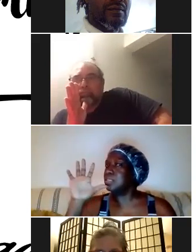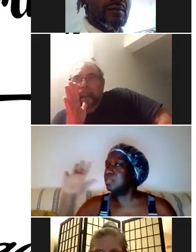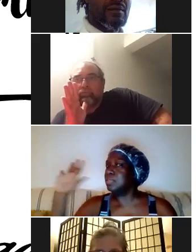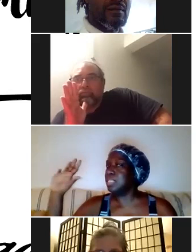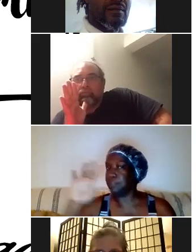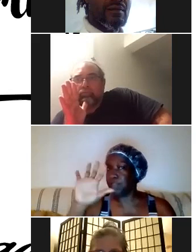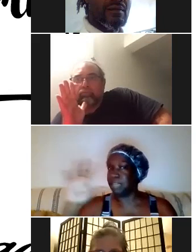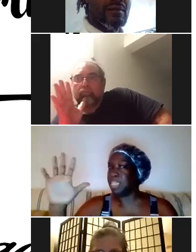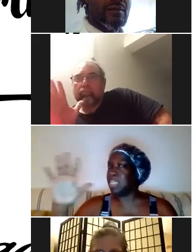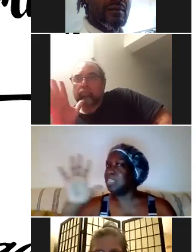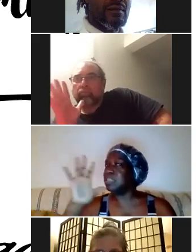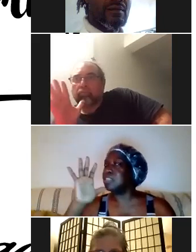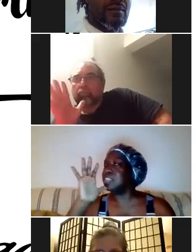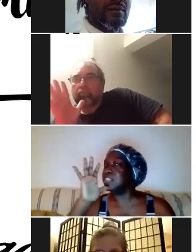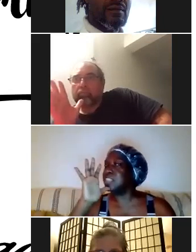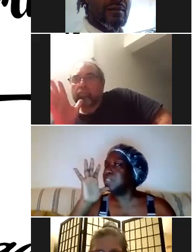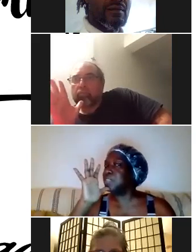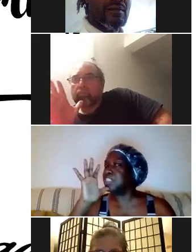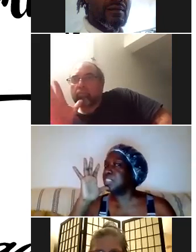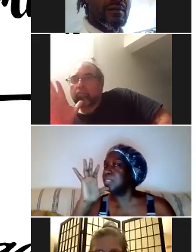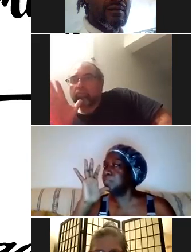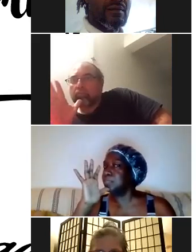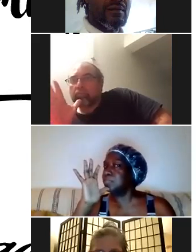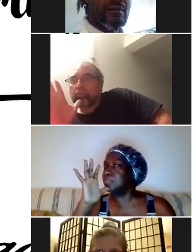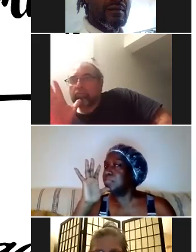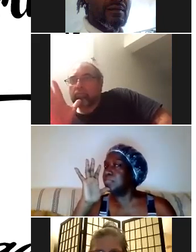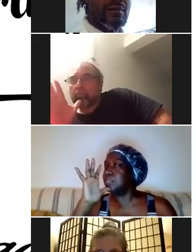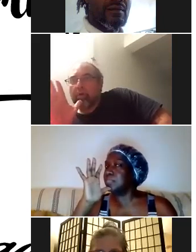So you're doing your 5 hand and you're touching your chin with your thumb.